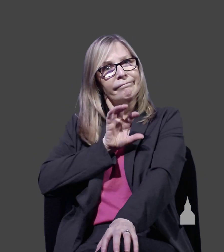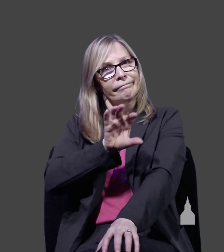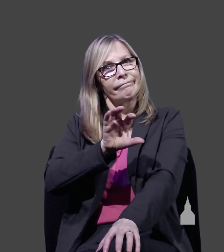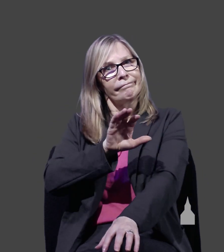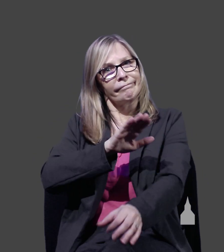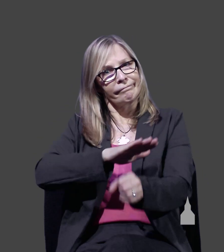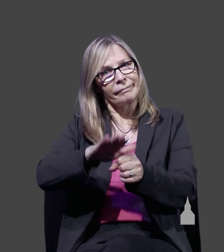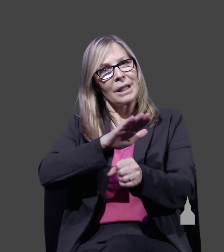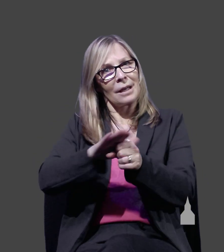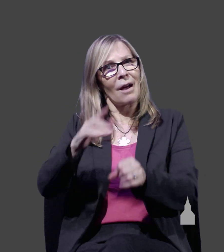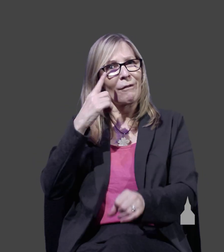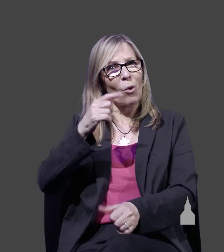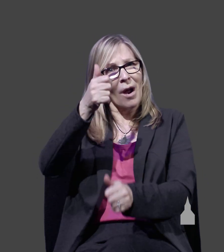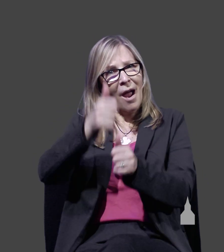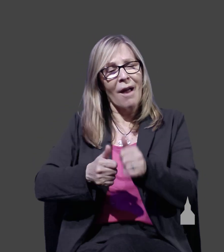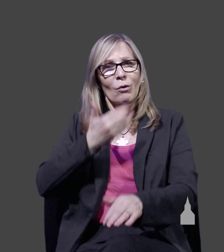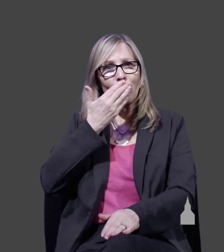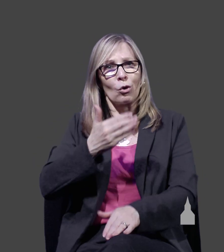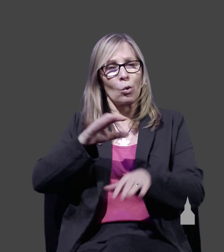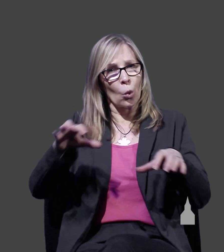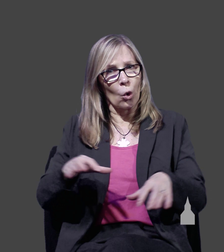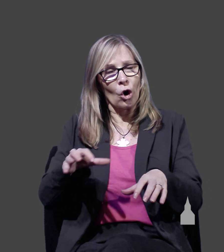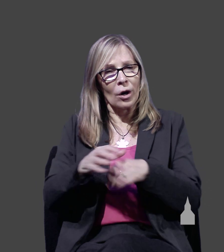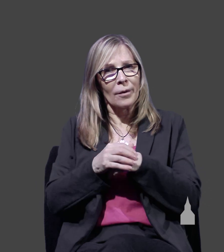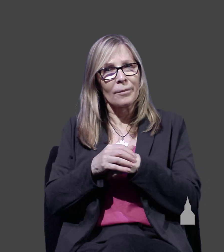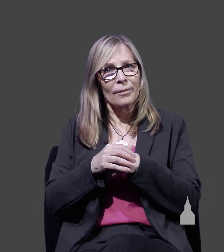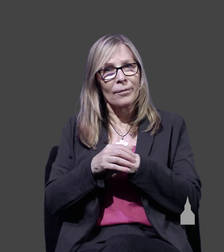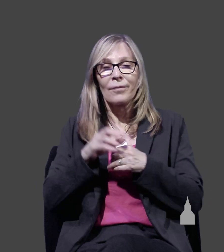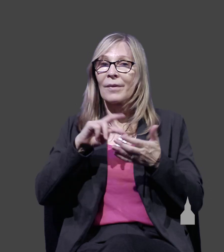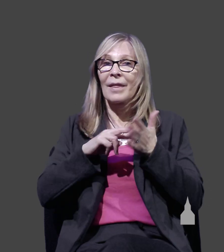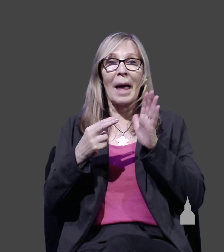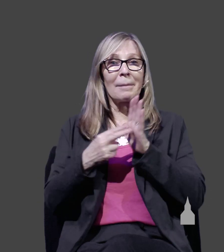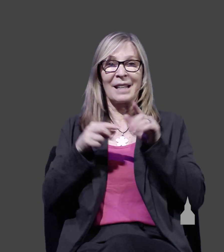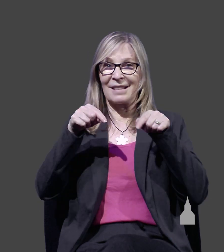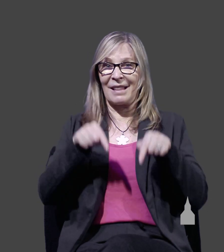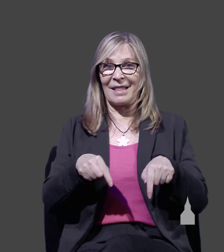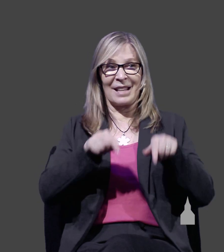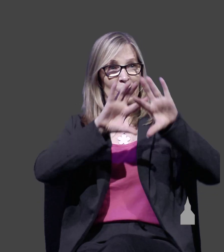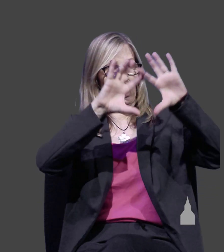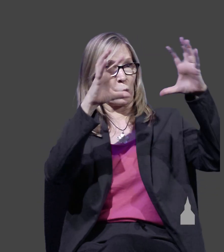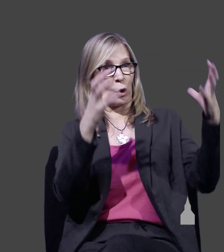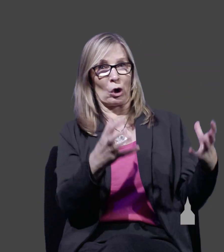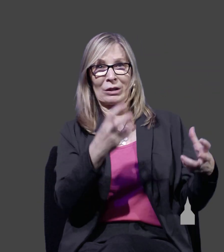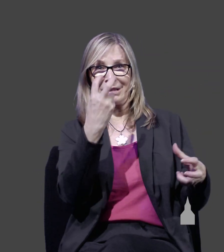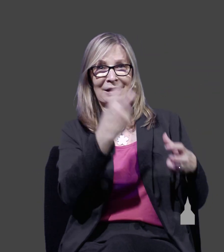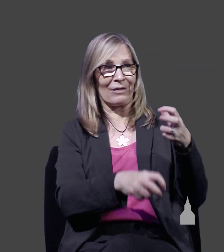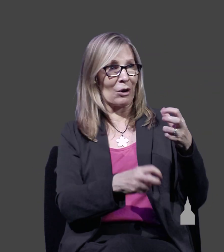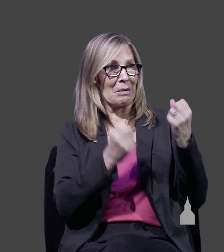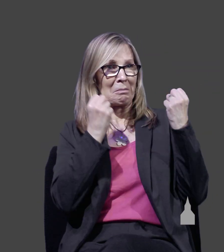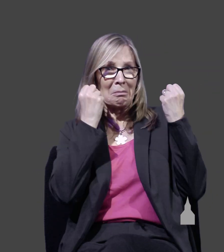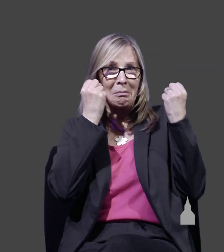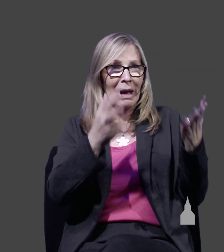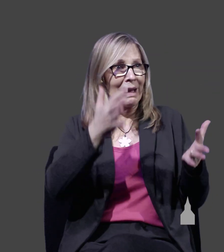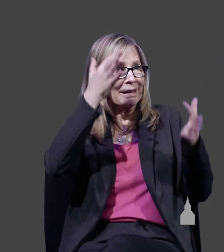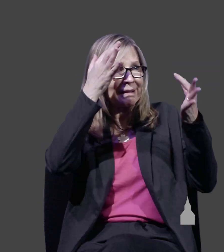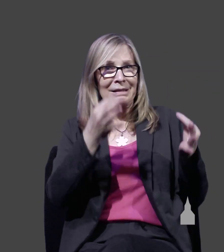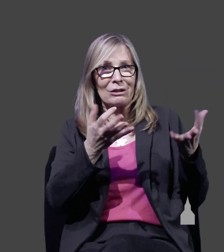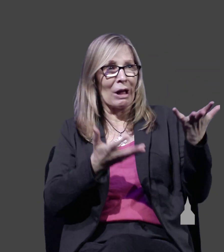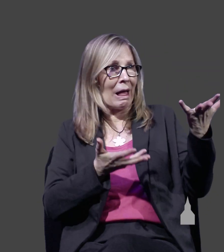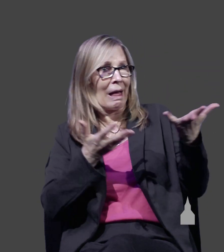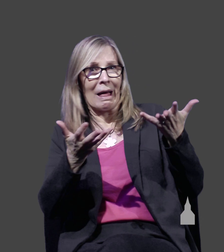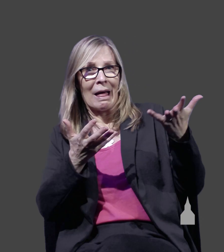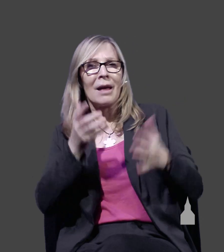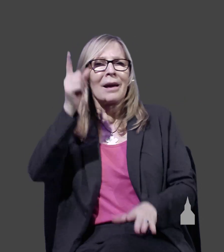good work. In other words, in this difficult world, with all the decisions in front of you, God's already given